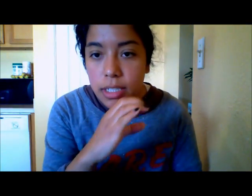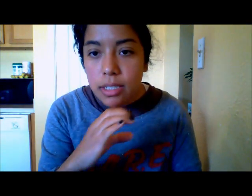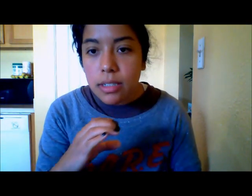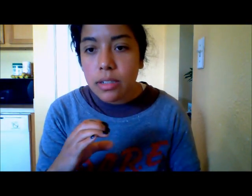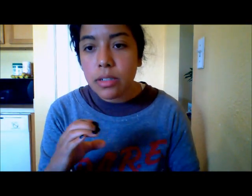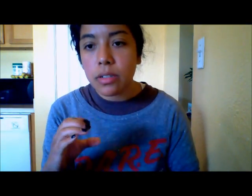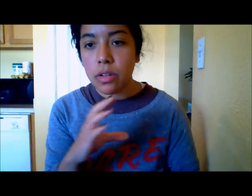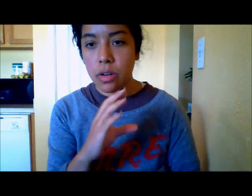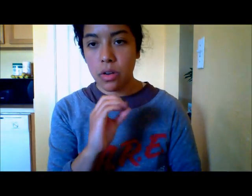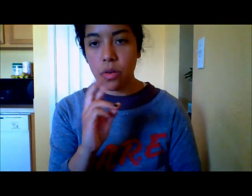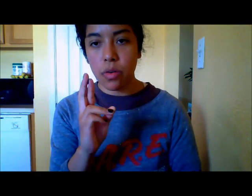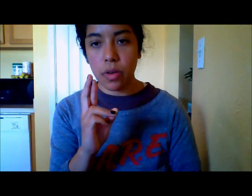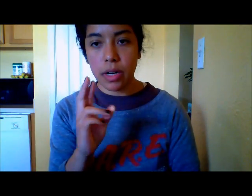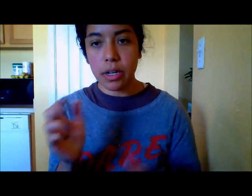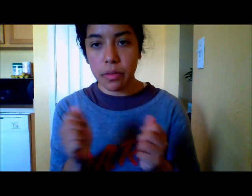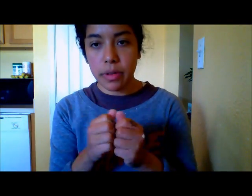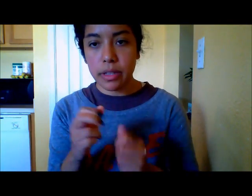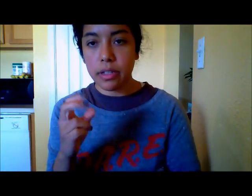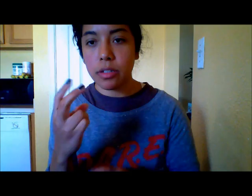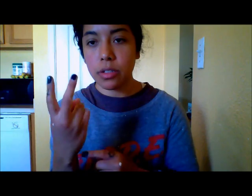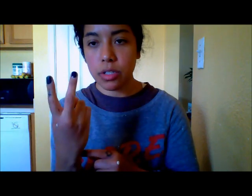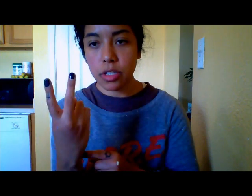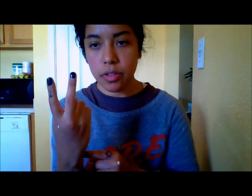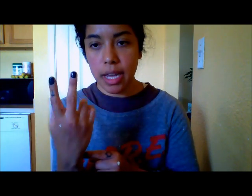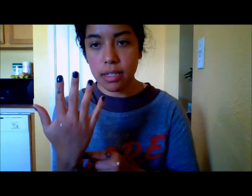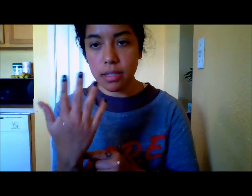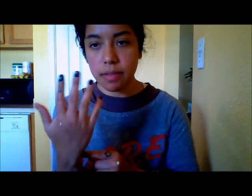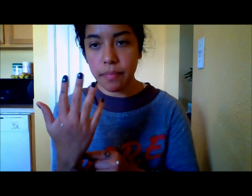Search, or with 2 hands.